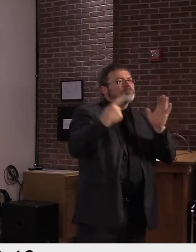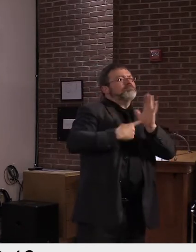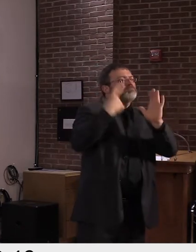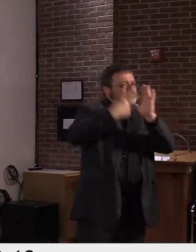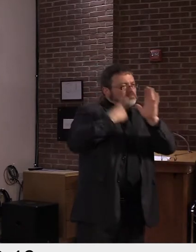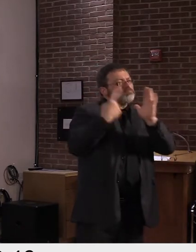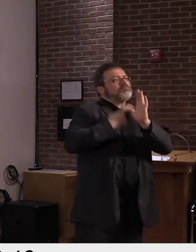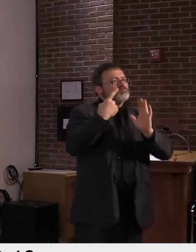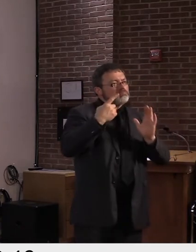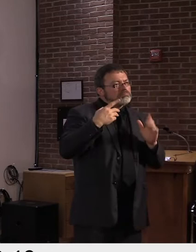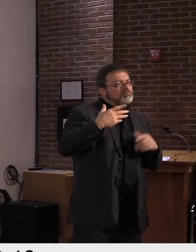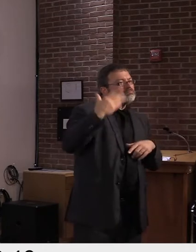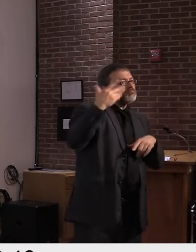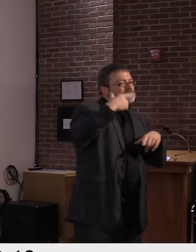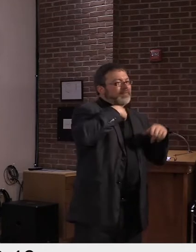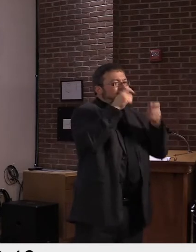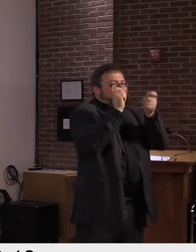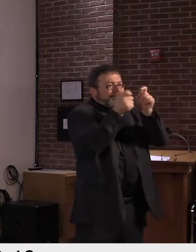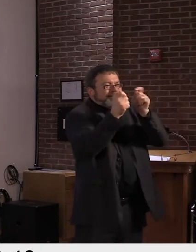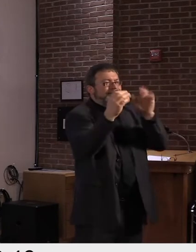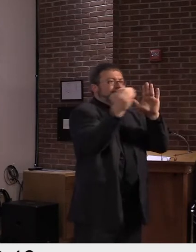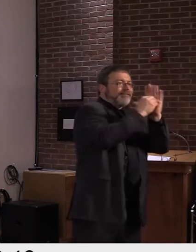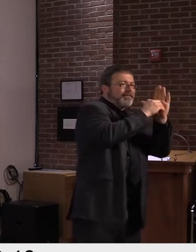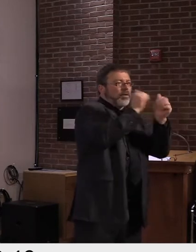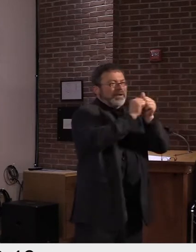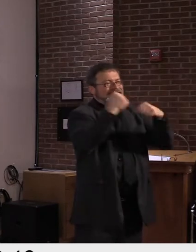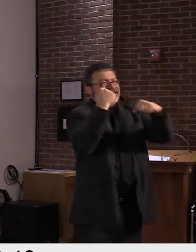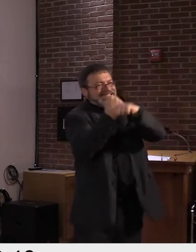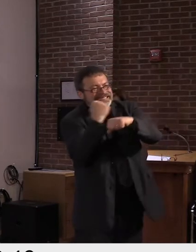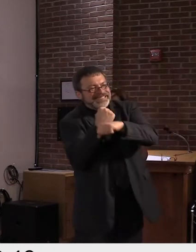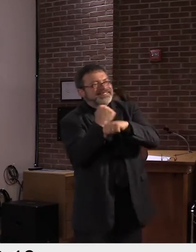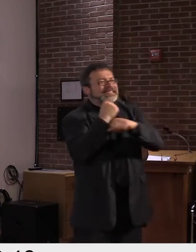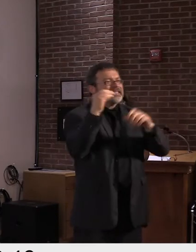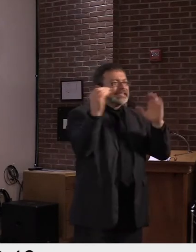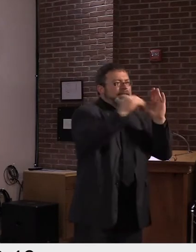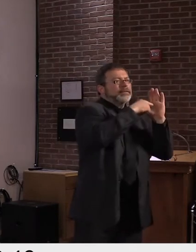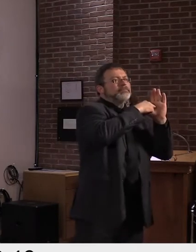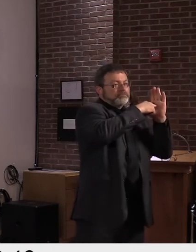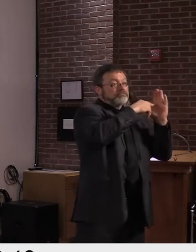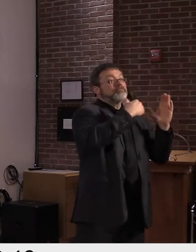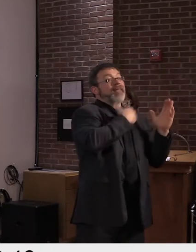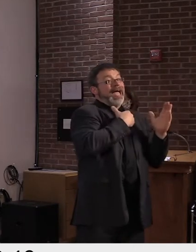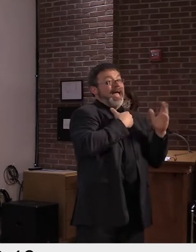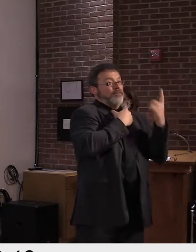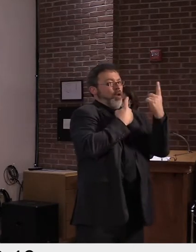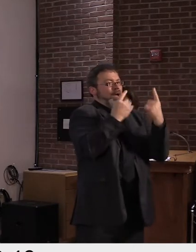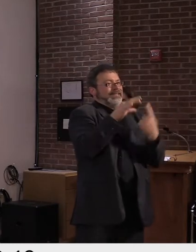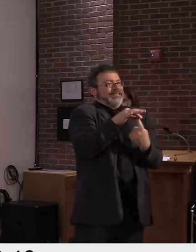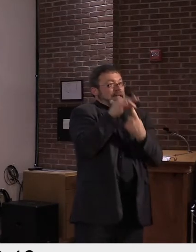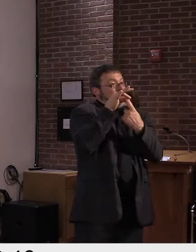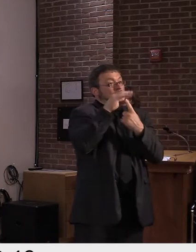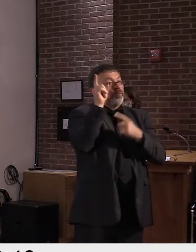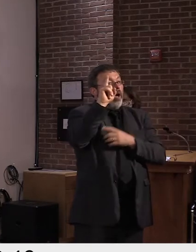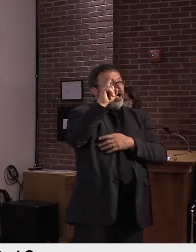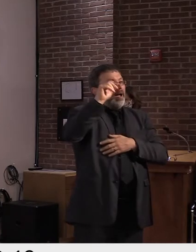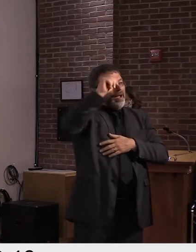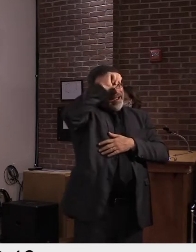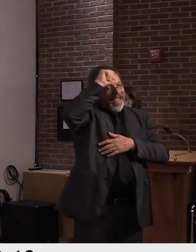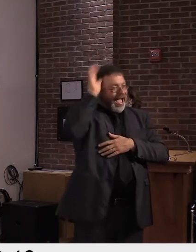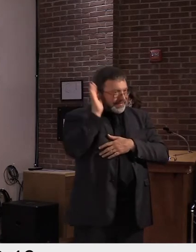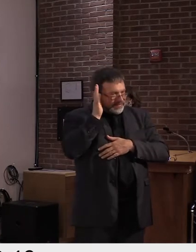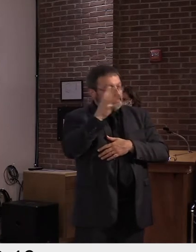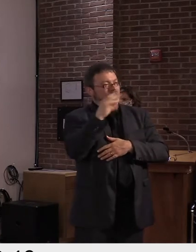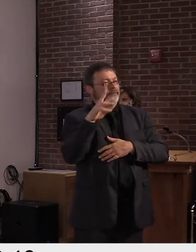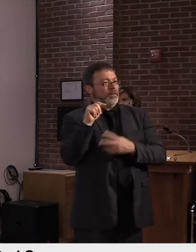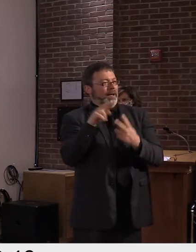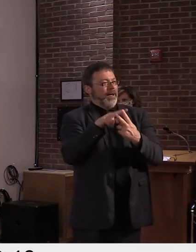they actually call out two states, Alaska and Vermont. And they call out these states saying essentially that the number